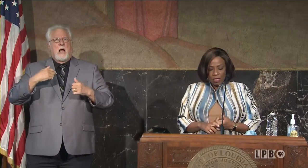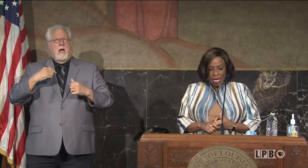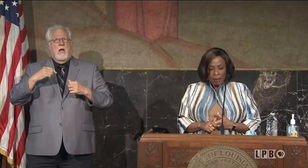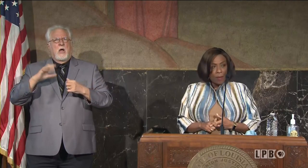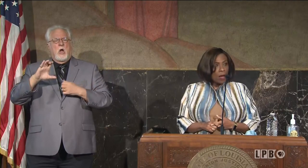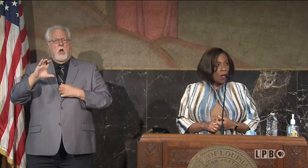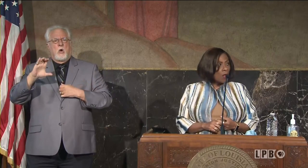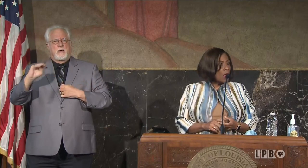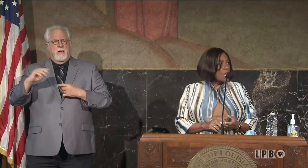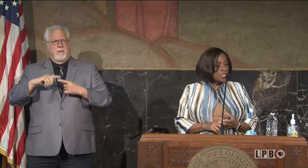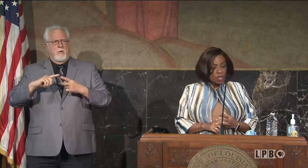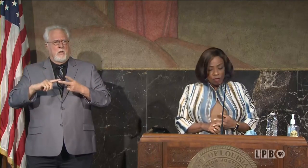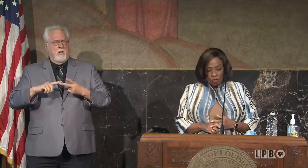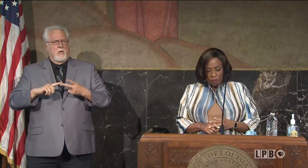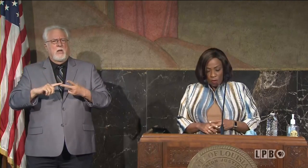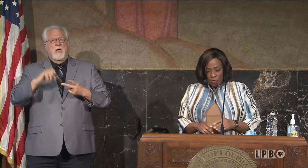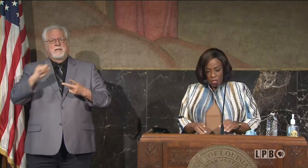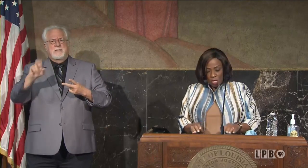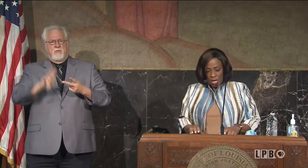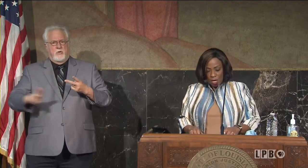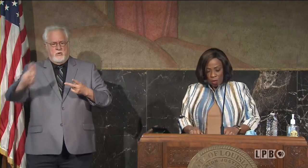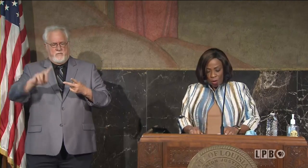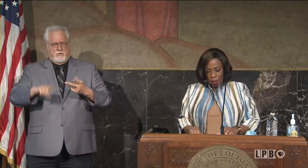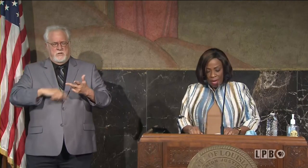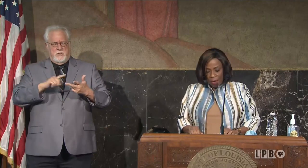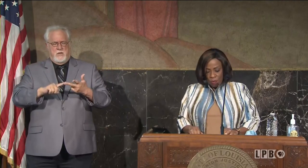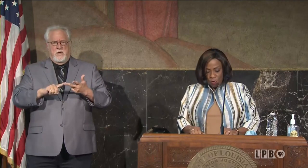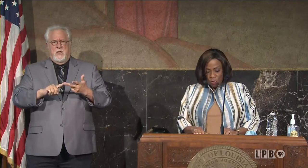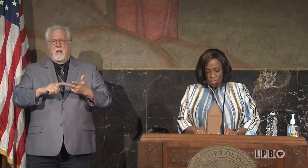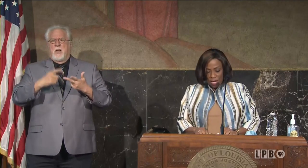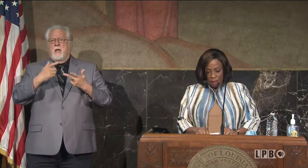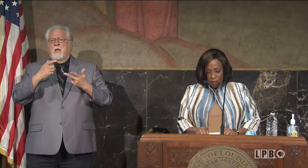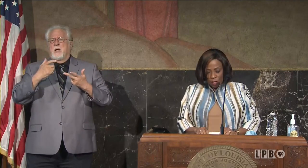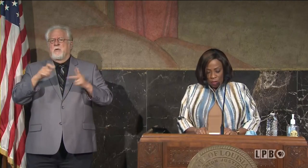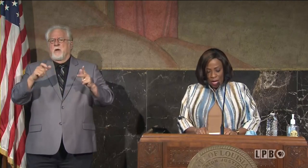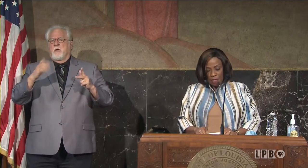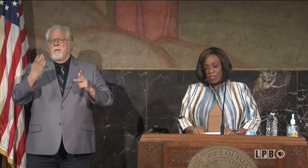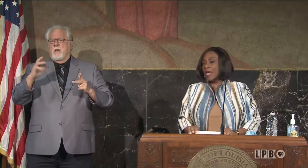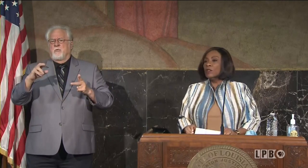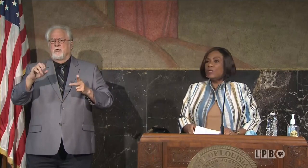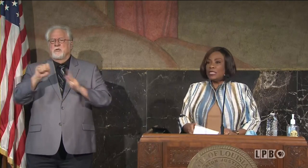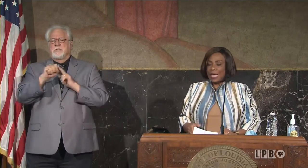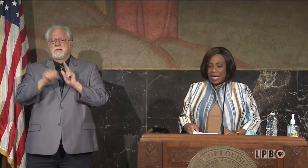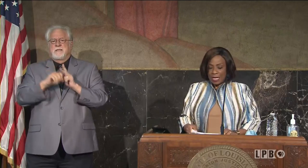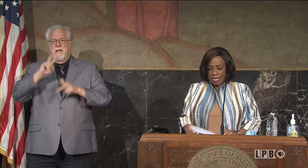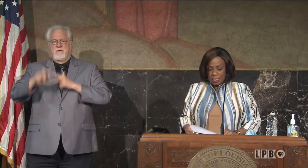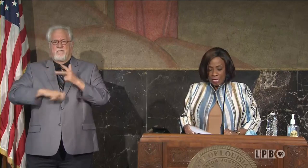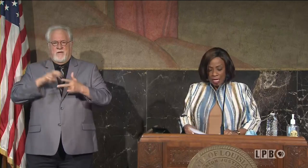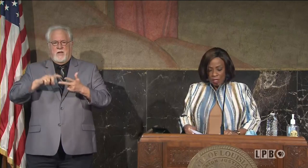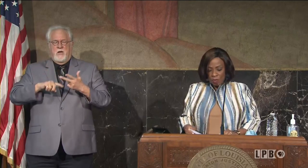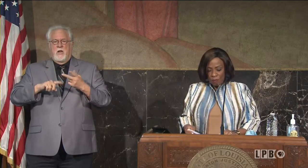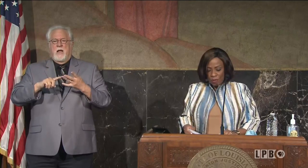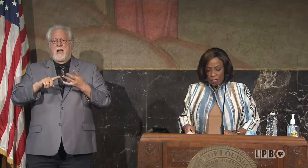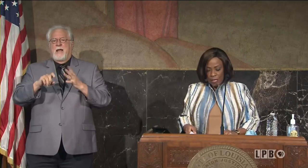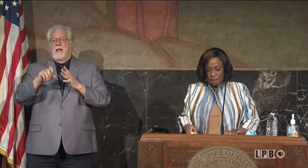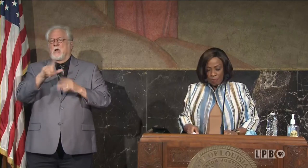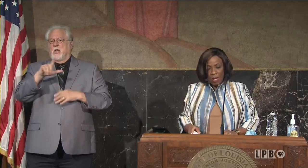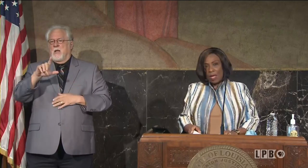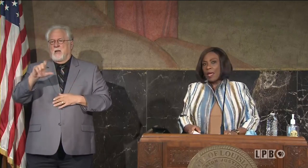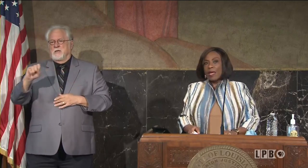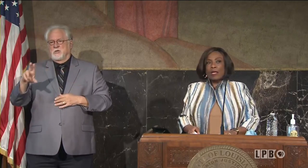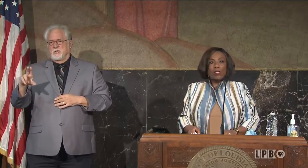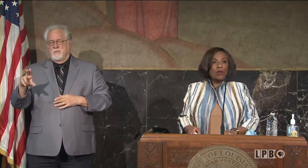at Cortana Mall, Southern University, Greater Baton Rouge State Fairgrounds, and Louisiana State